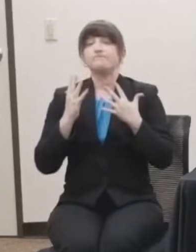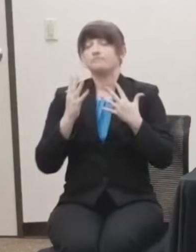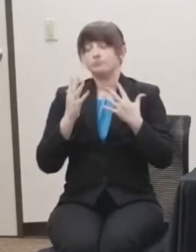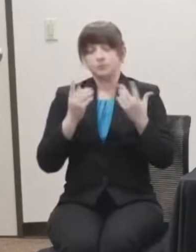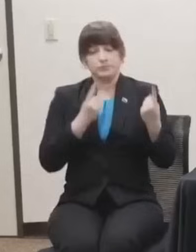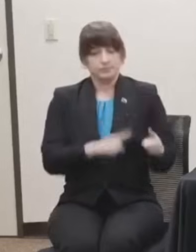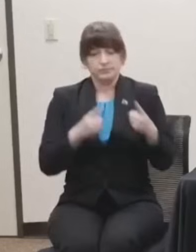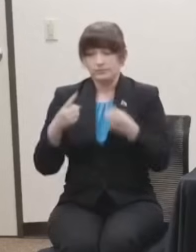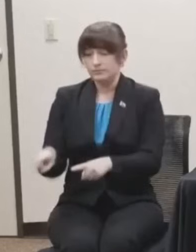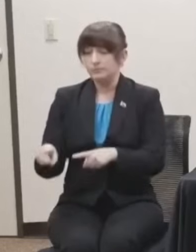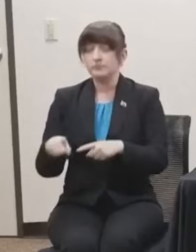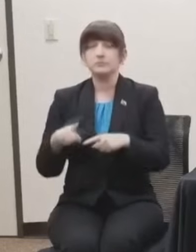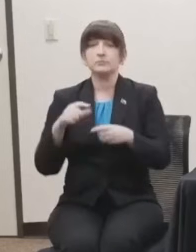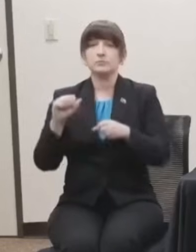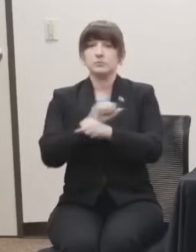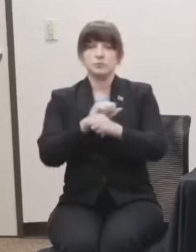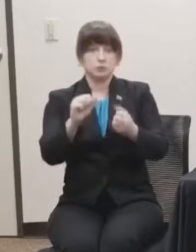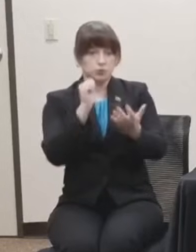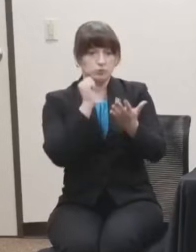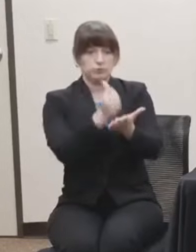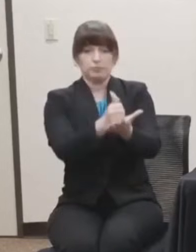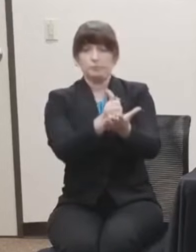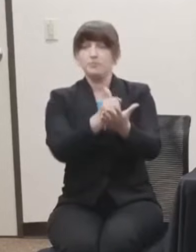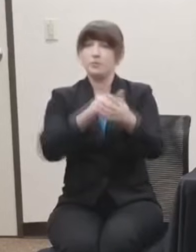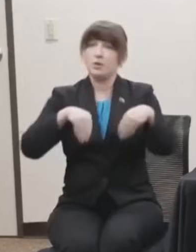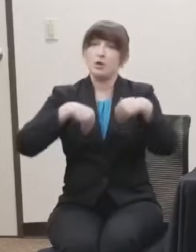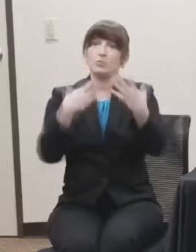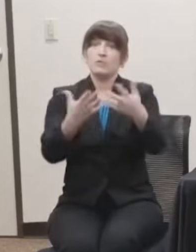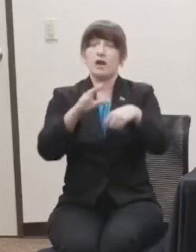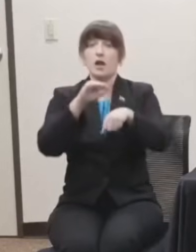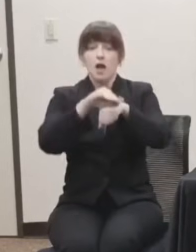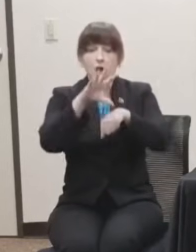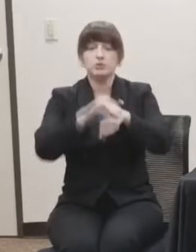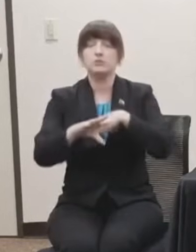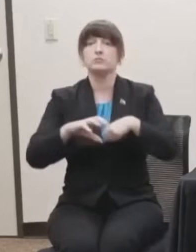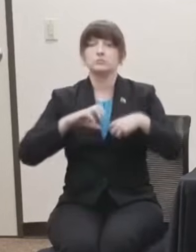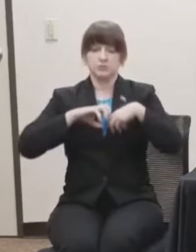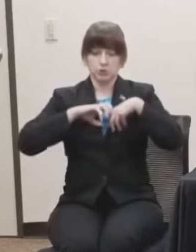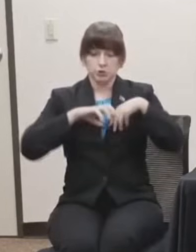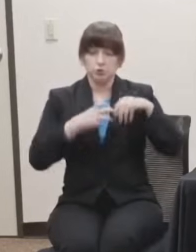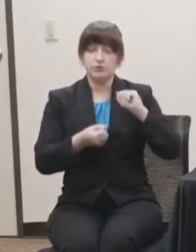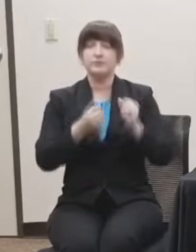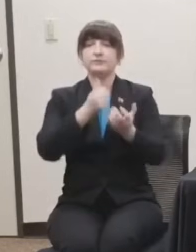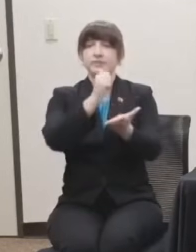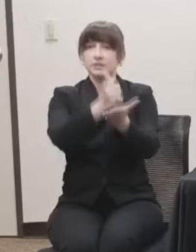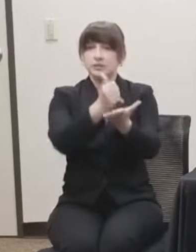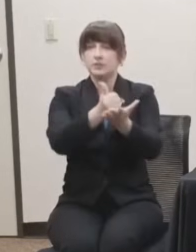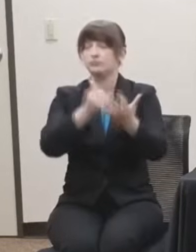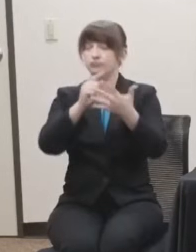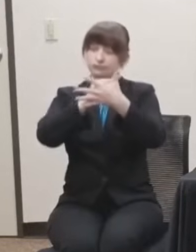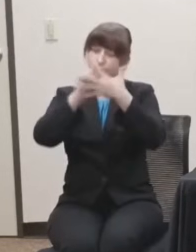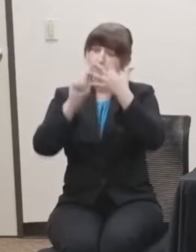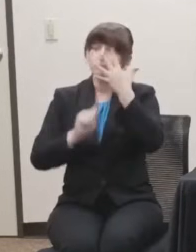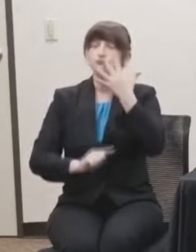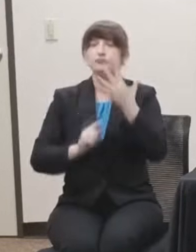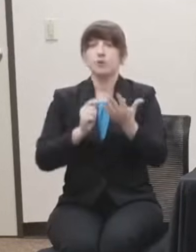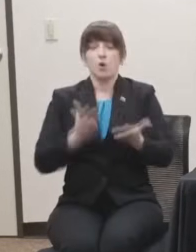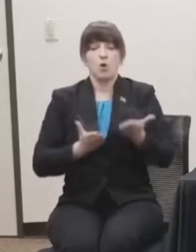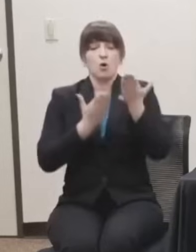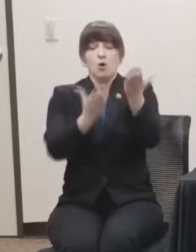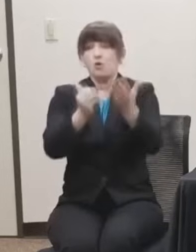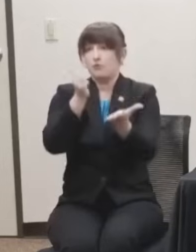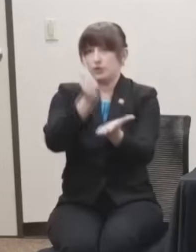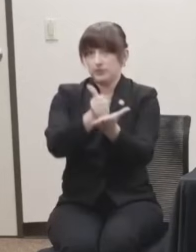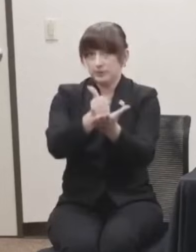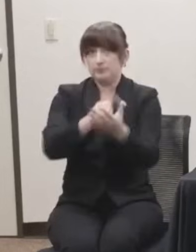them with regard to counseling, grief, all kinds of things we can do to assist those families. One